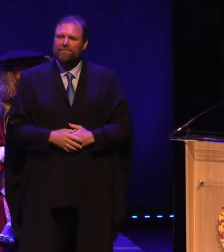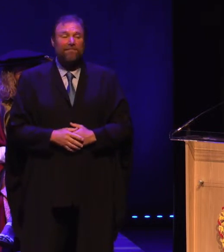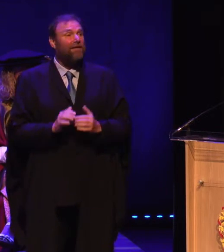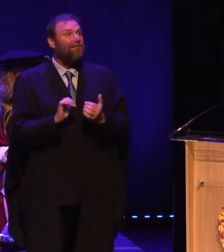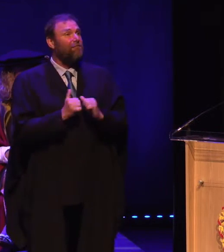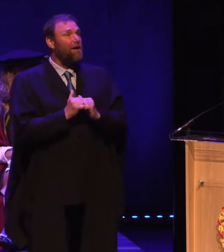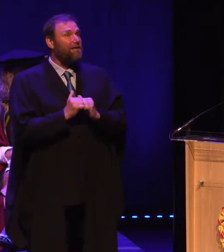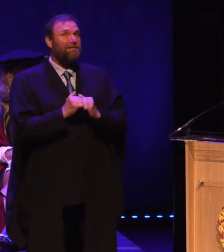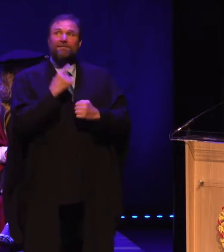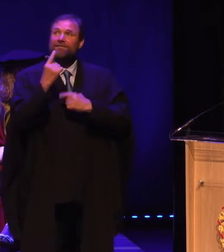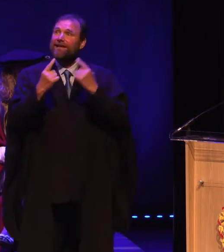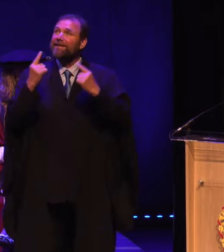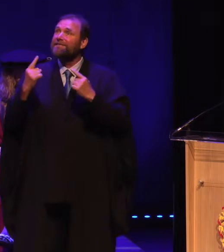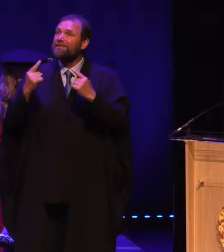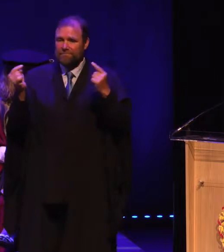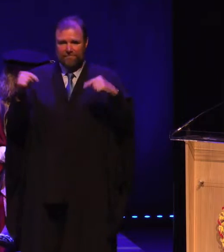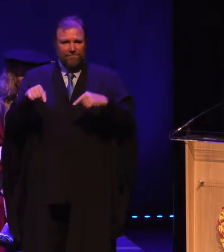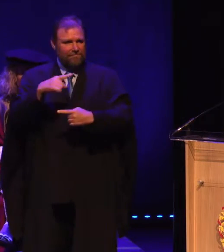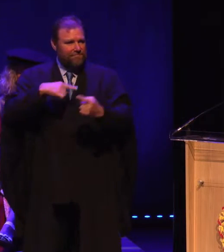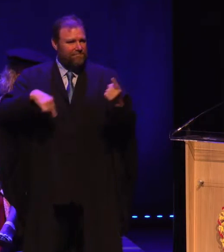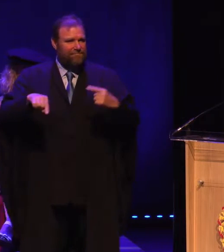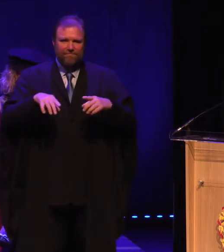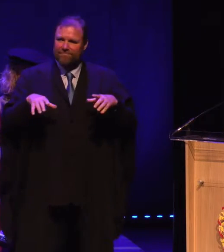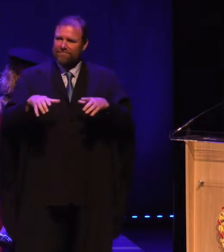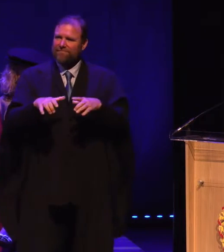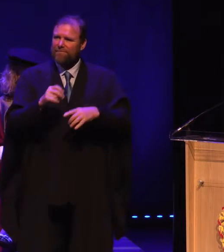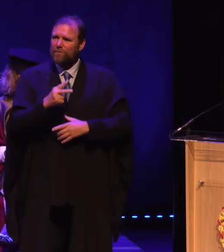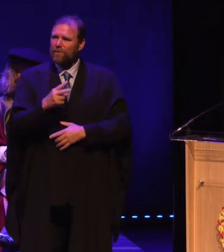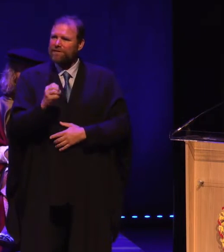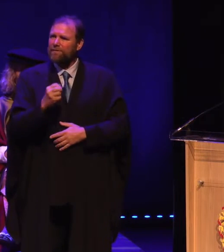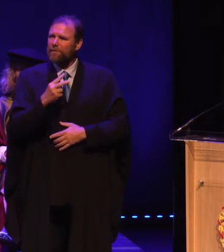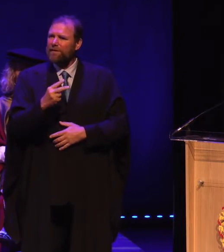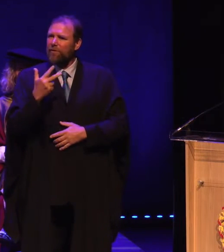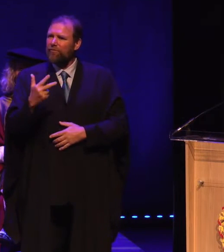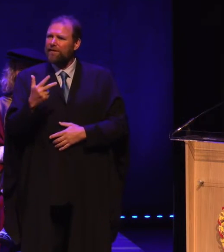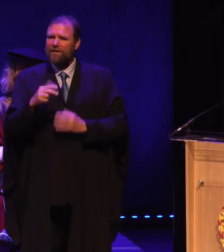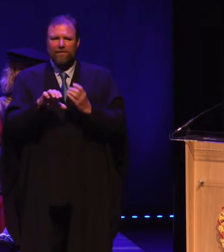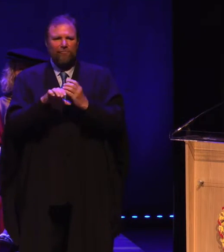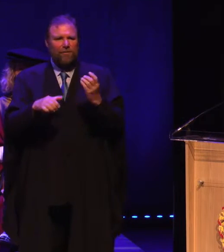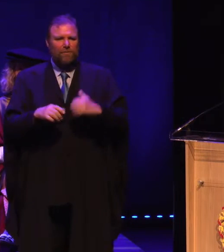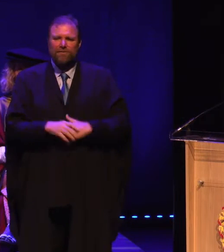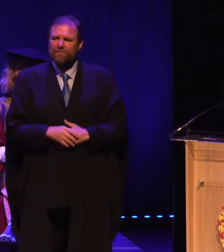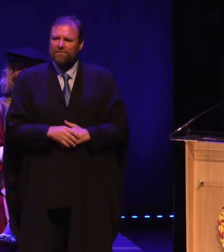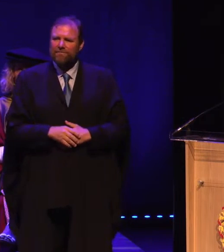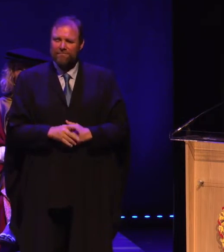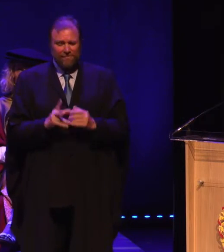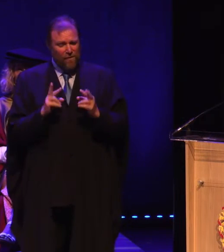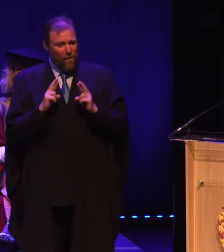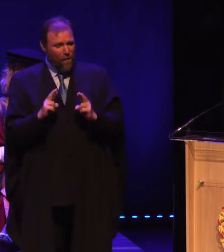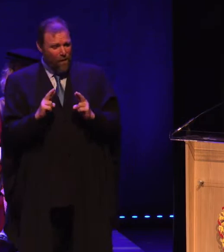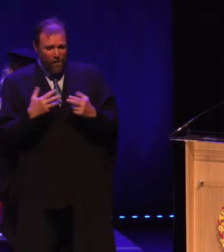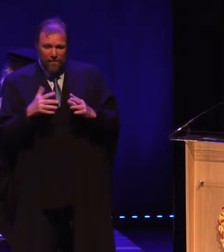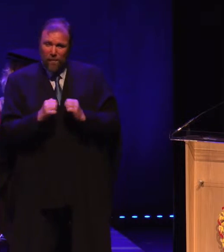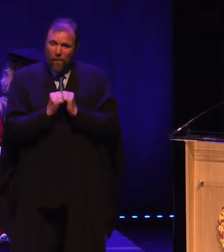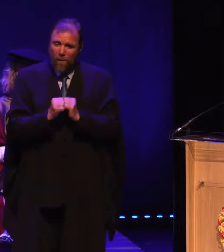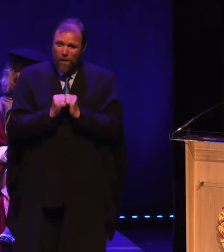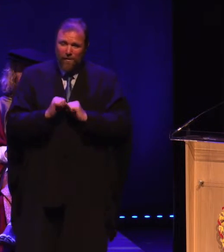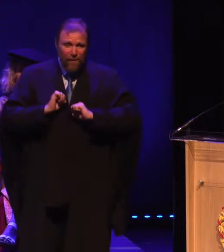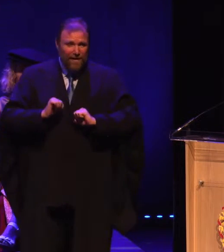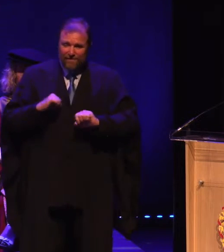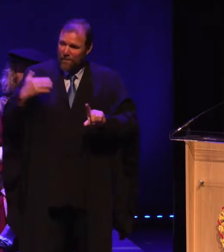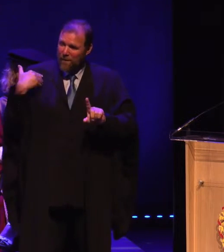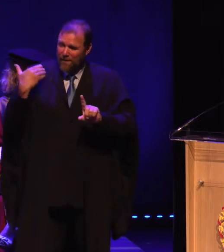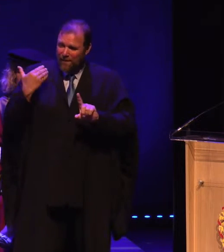you, the class of 2023 graduates. We hope that this day was worth waiting for and that you have